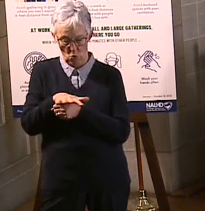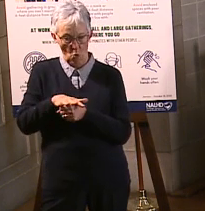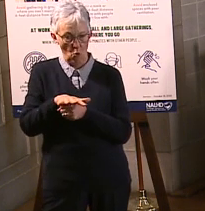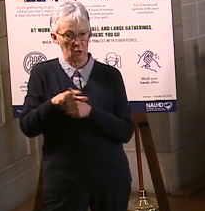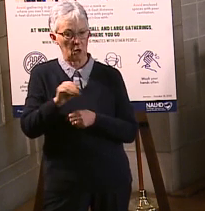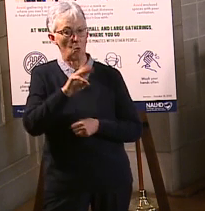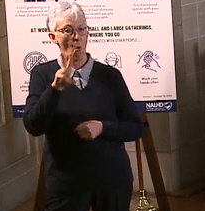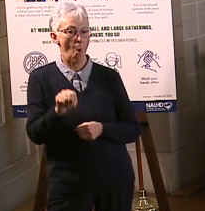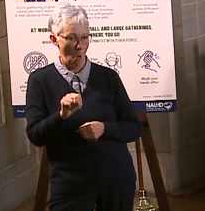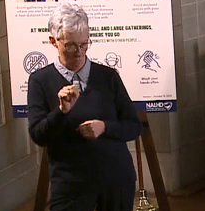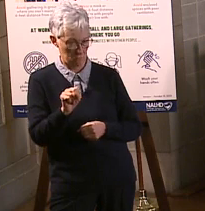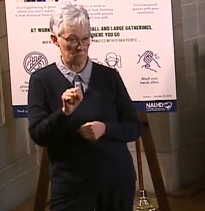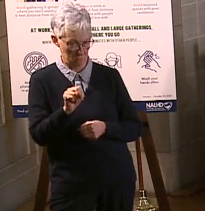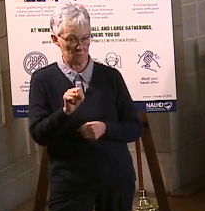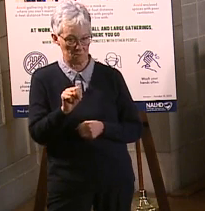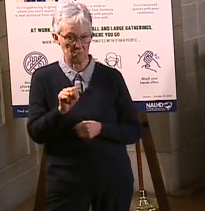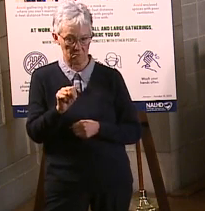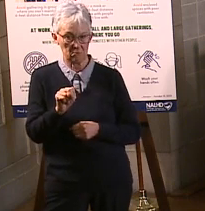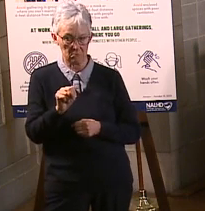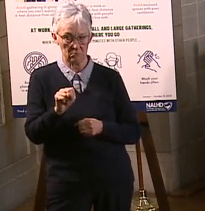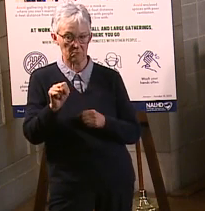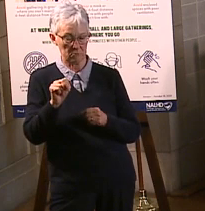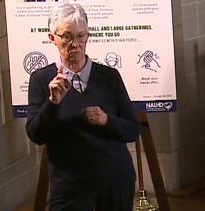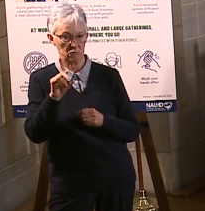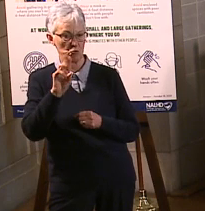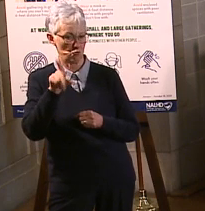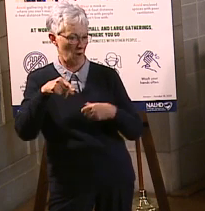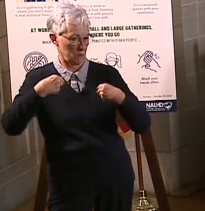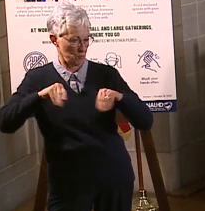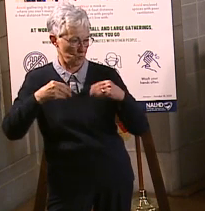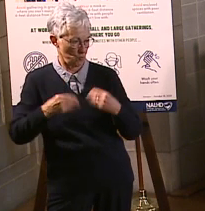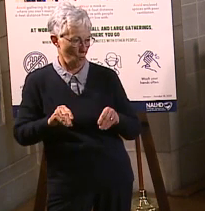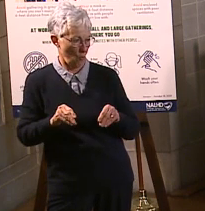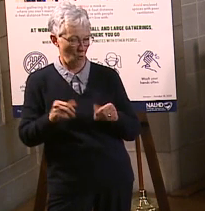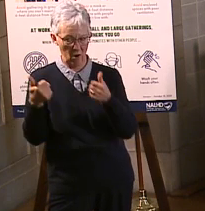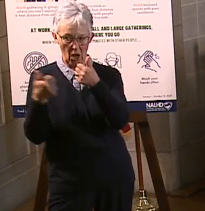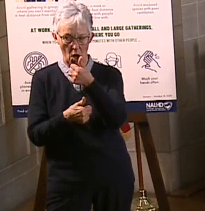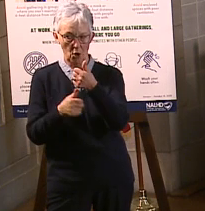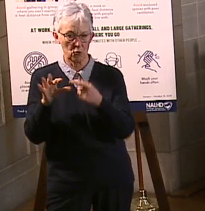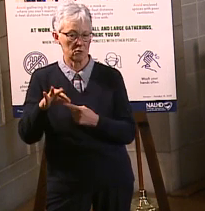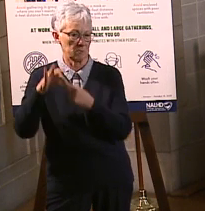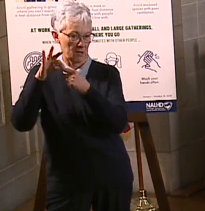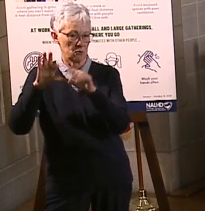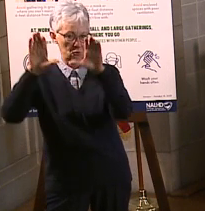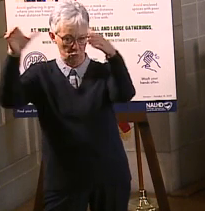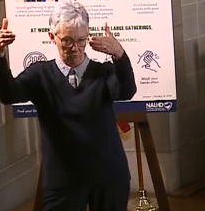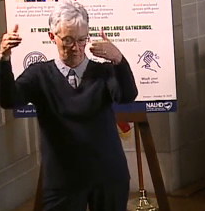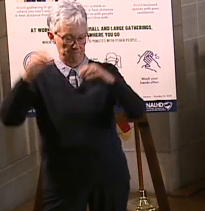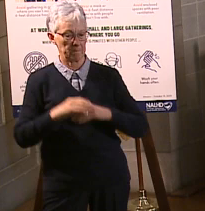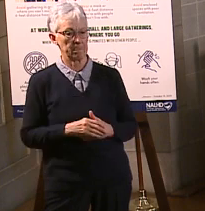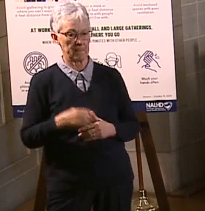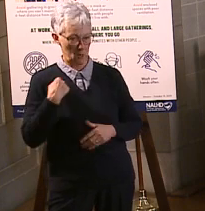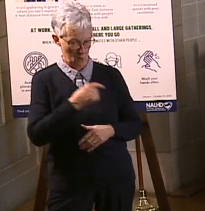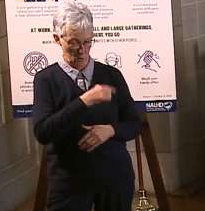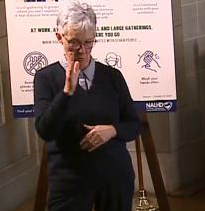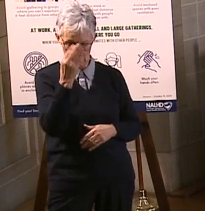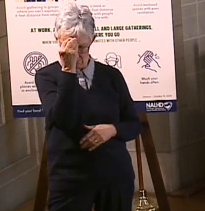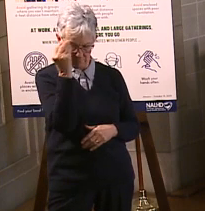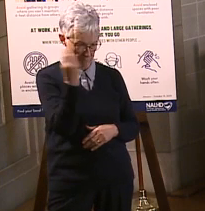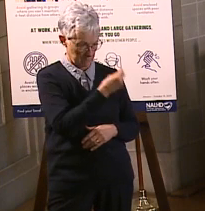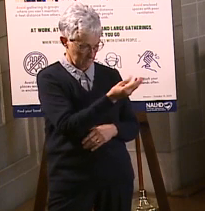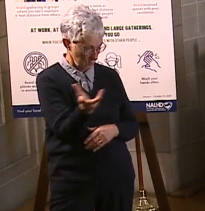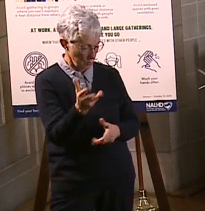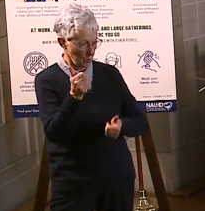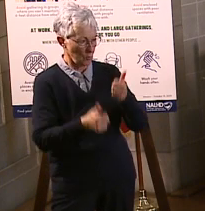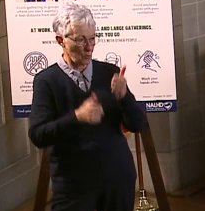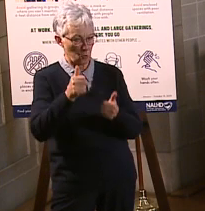of AmerisourceBergen Drug Company and Cardinal Health organizations. We will keep you informed of what pharmacies are participating as our